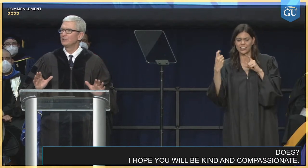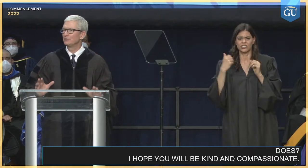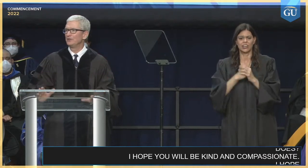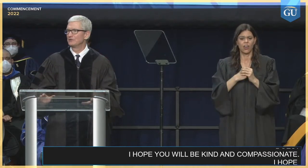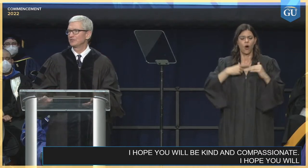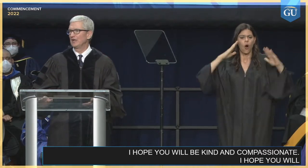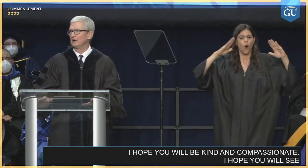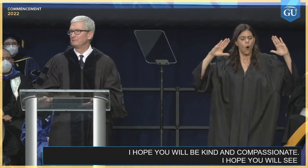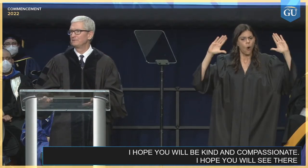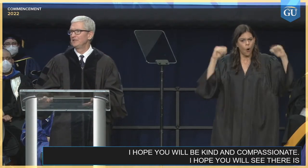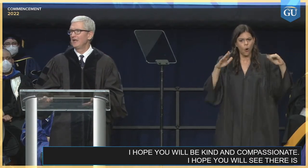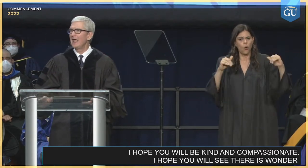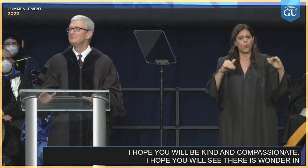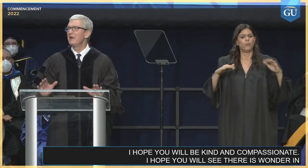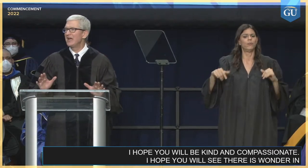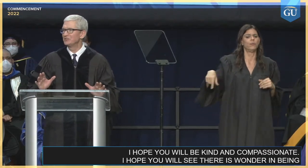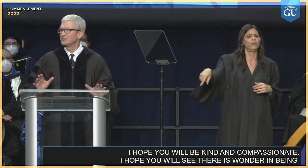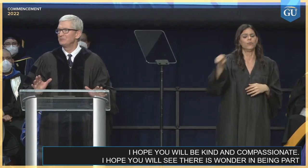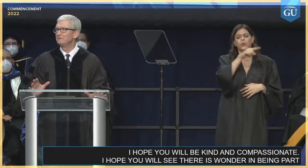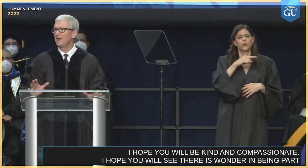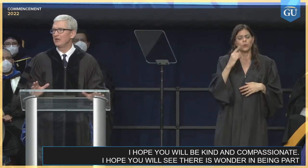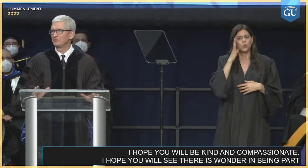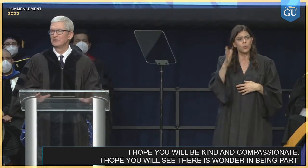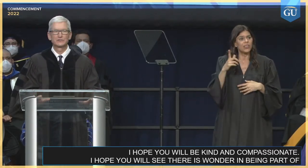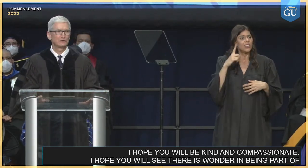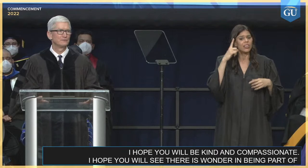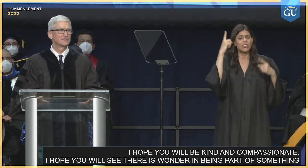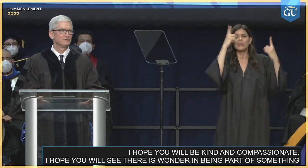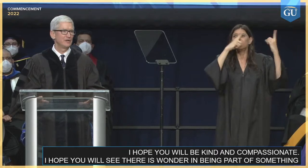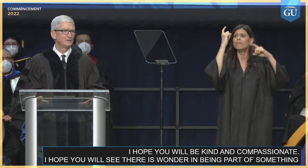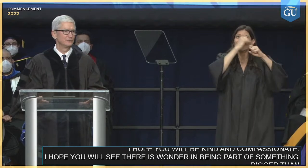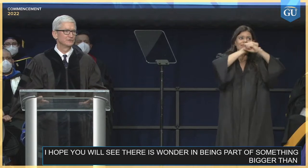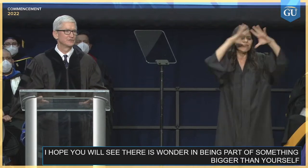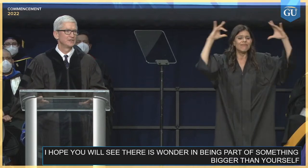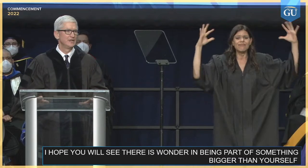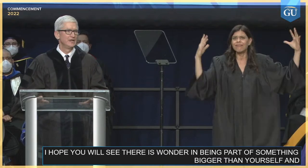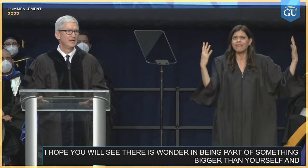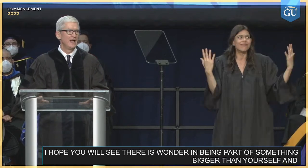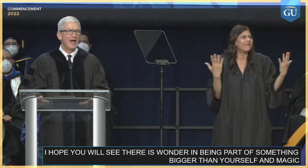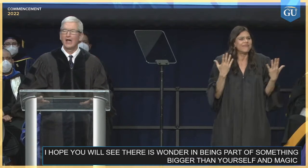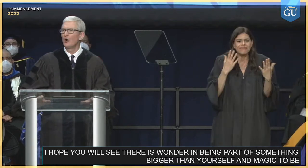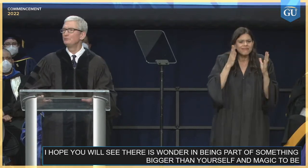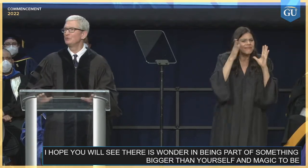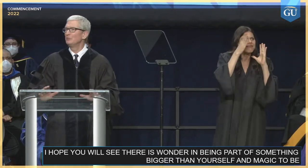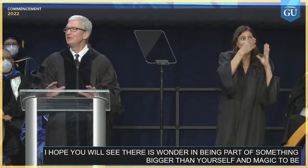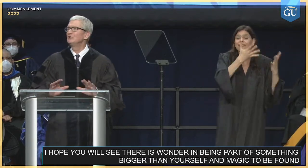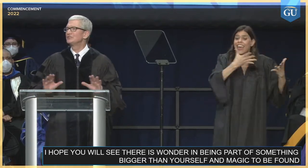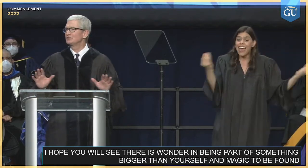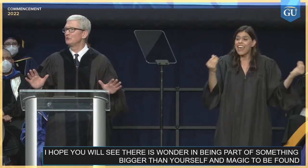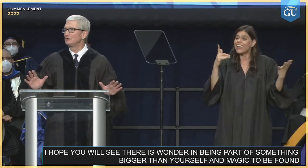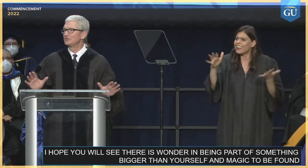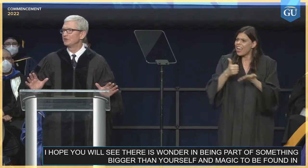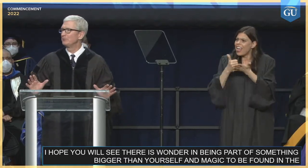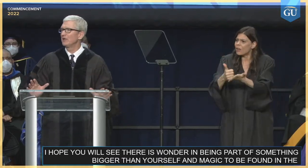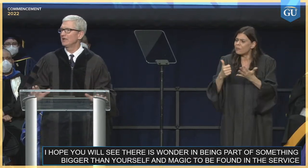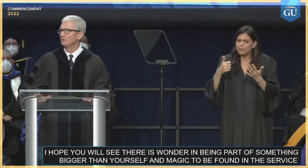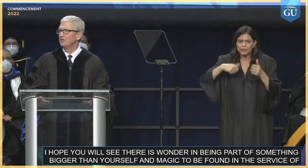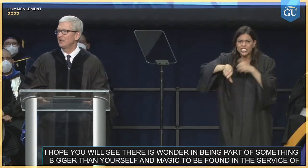than yourself, and magic to be found in the service of others. I hope you will be good stewards of the planet we